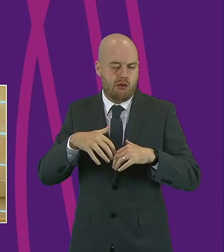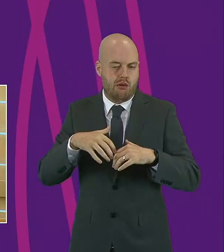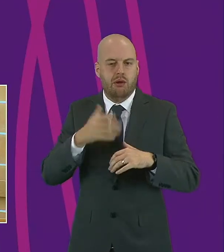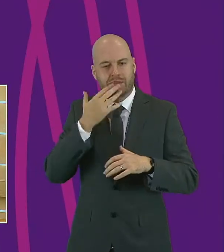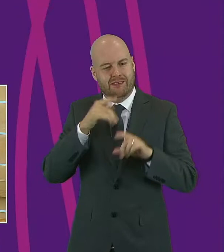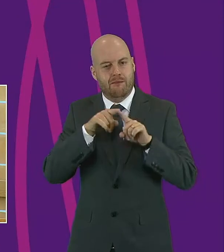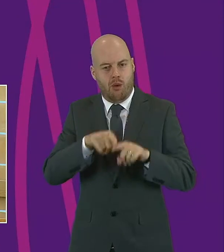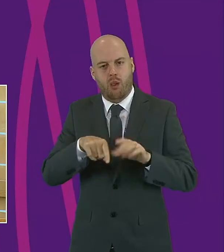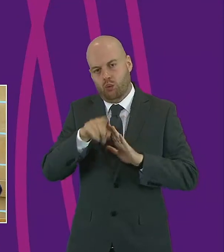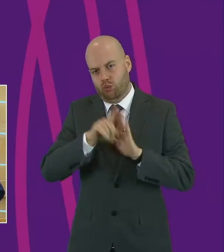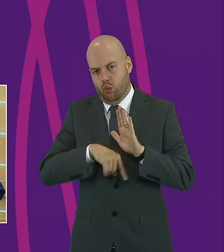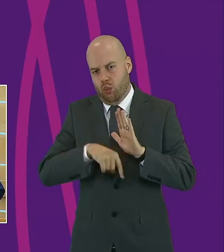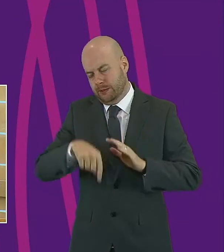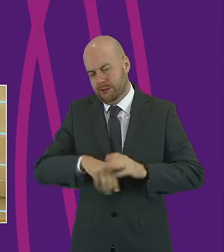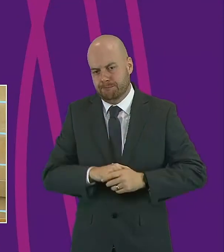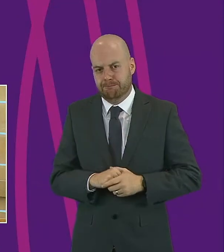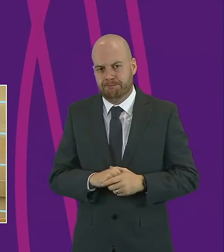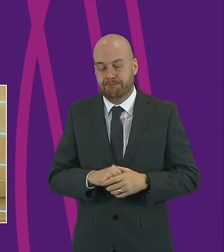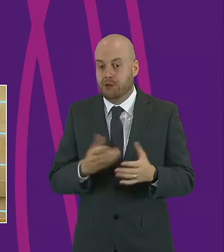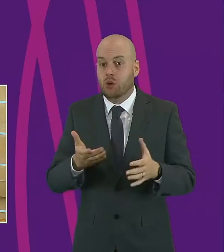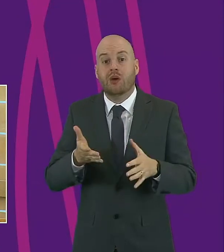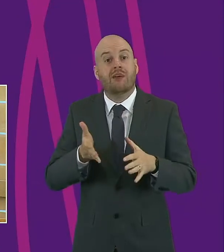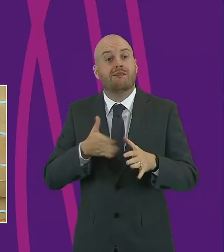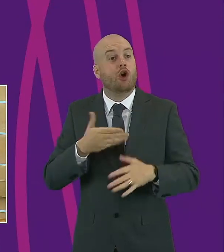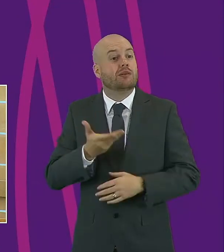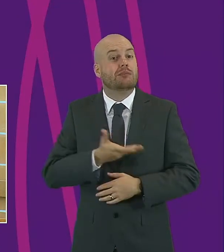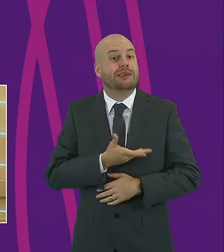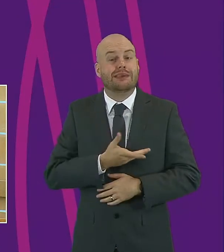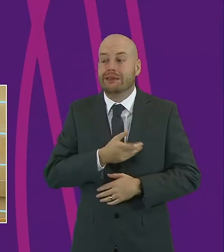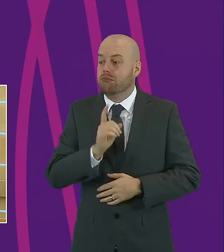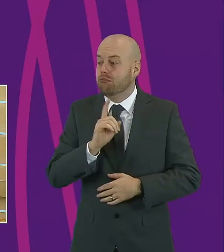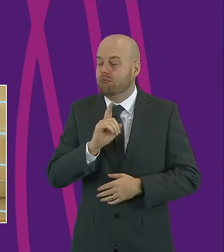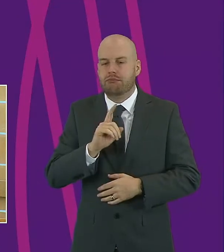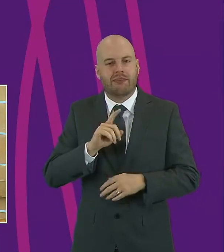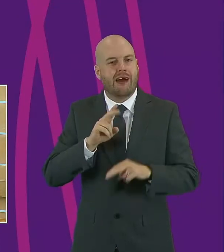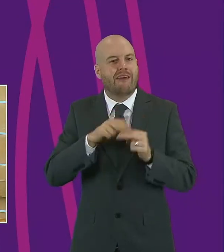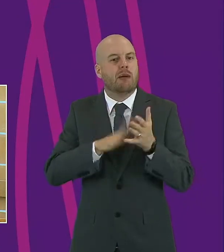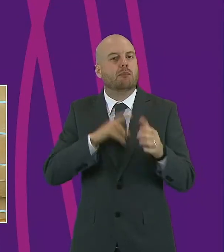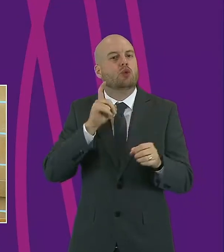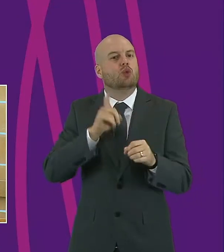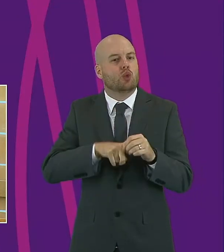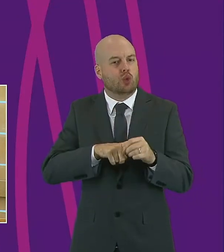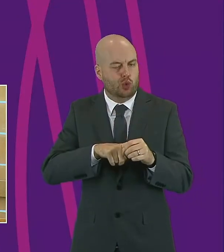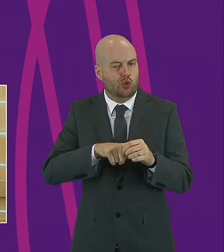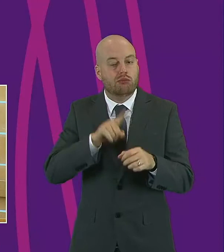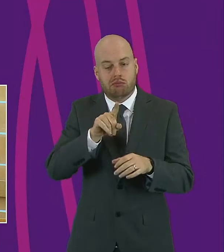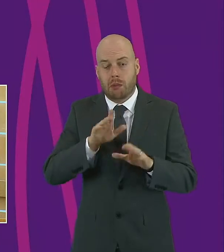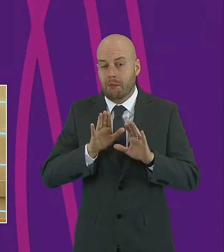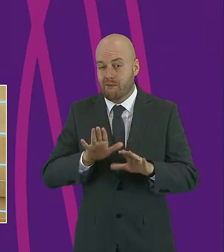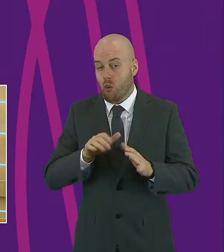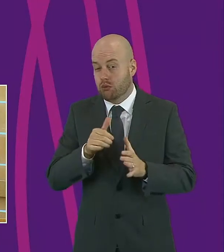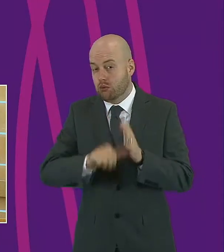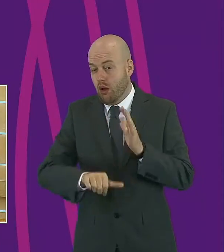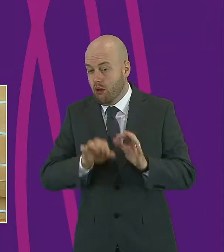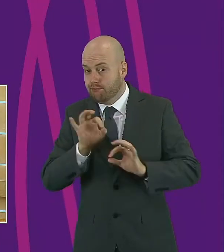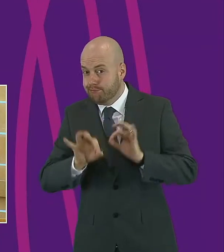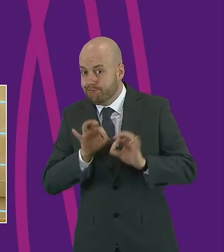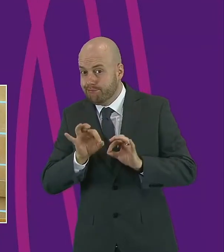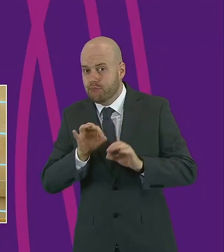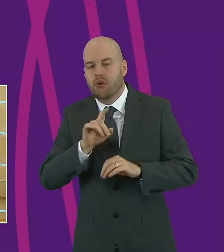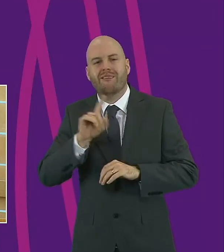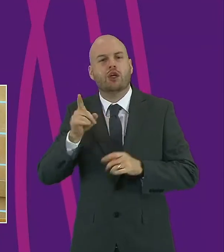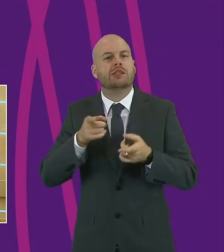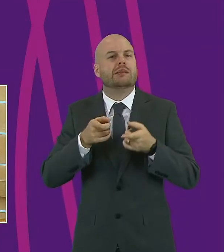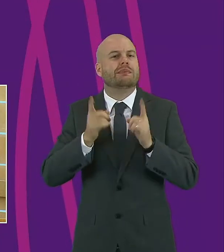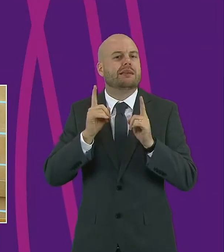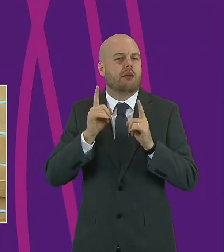all times. The first item of business today is First Minister's questions. Before we move to questions, the First Minister is going to give us